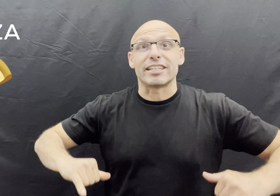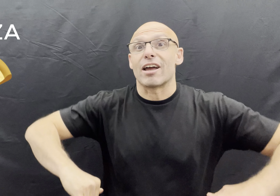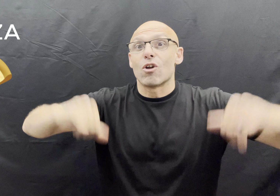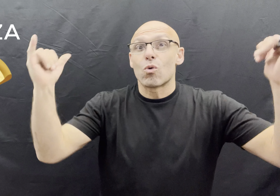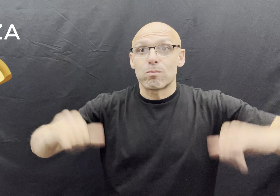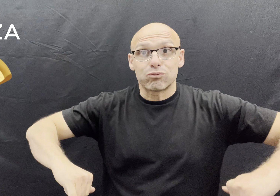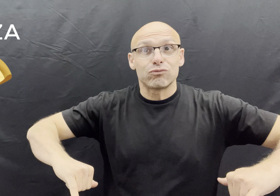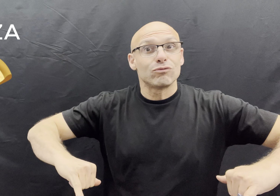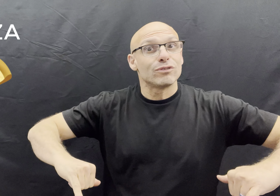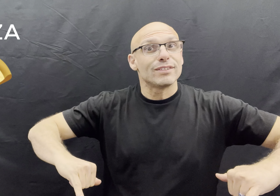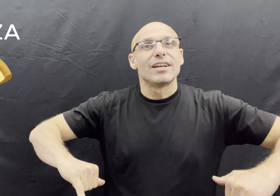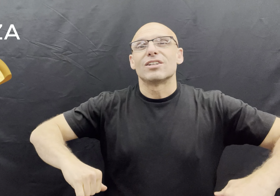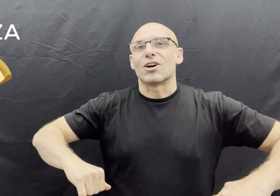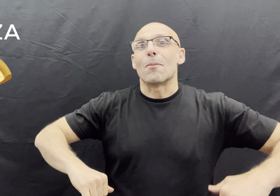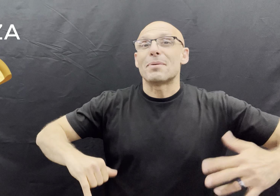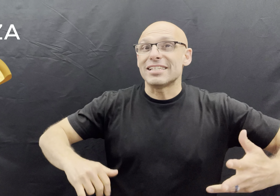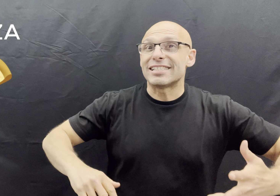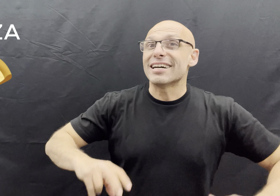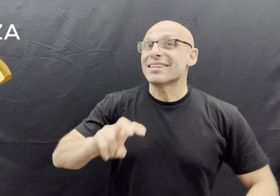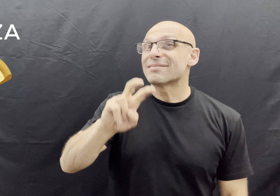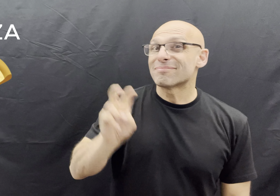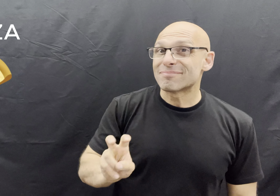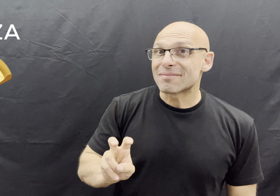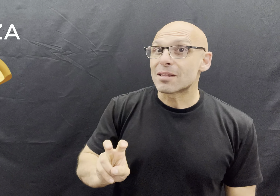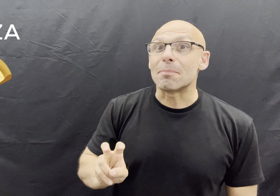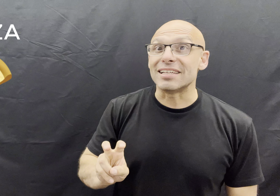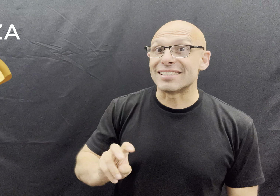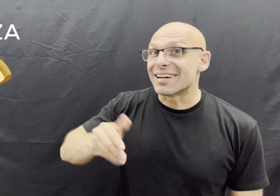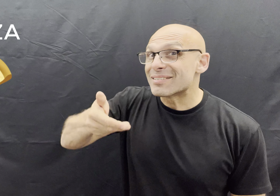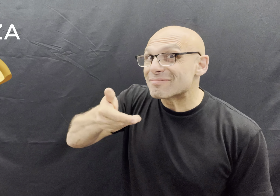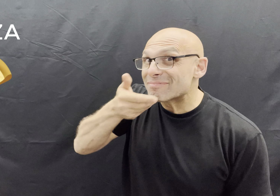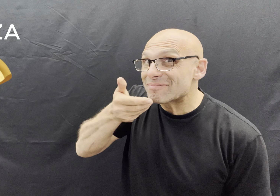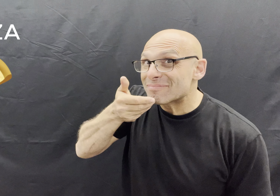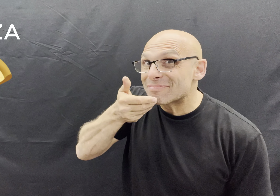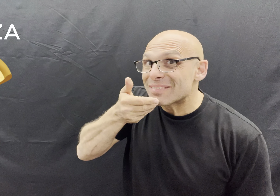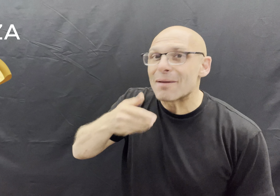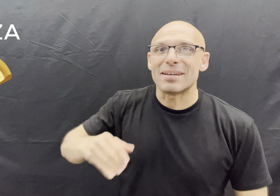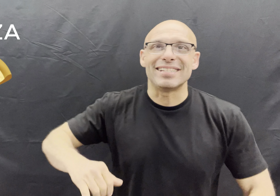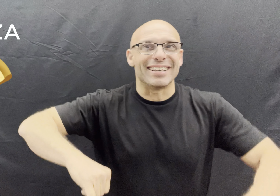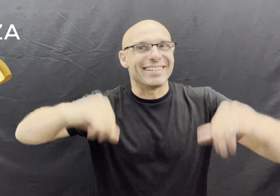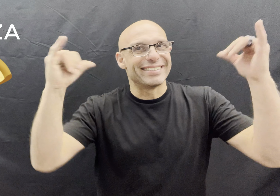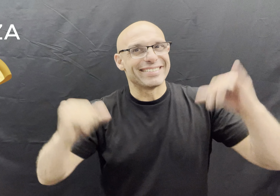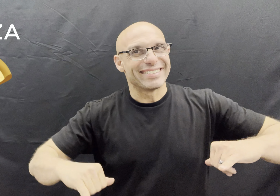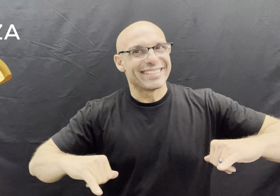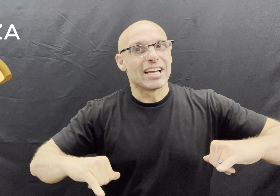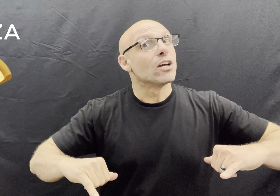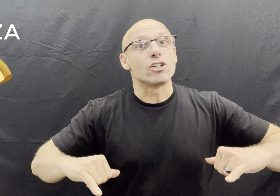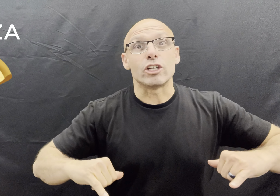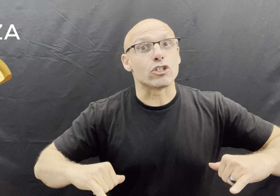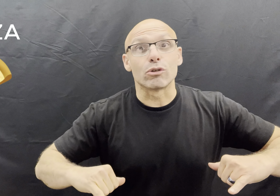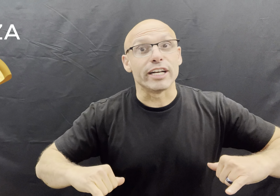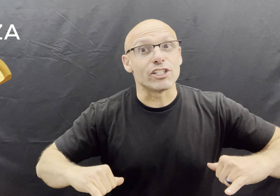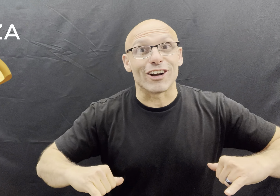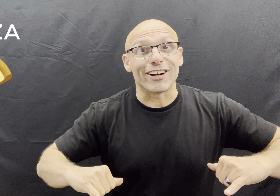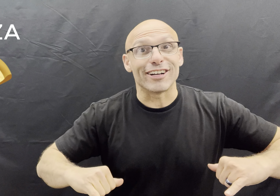yet. So pizza, pizza, pizza. Just 3 to start.